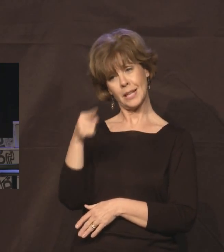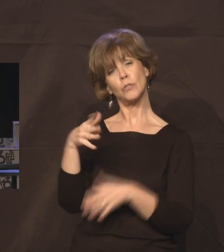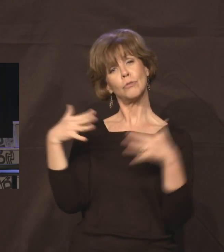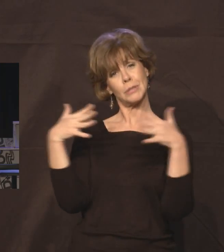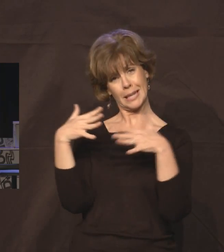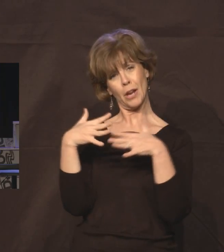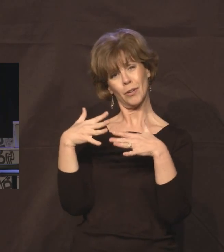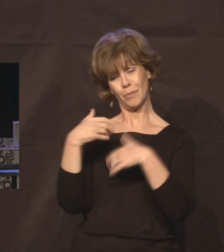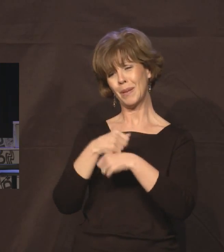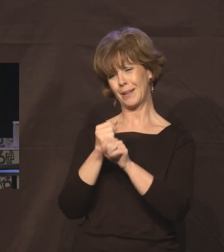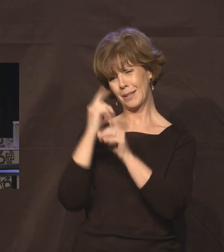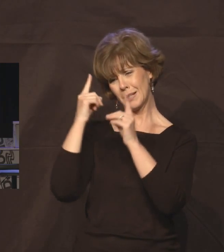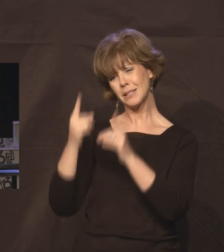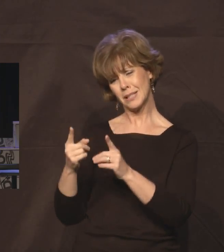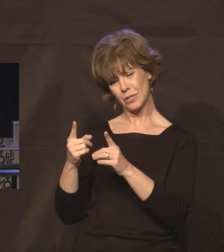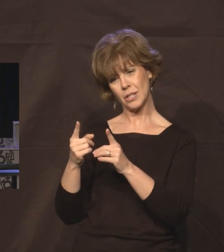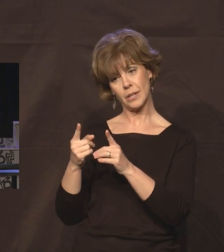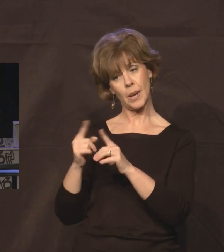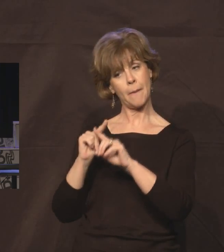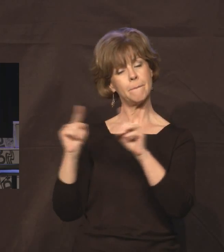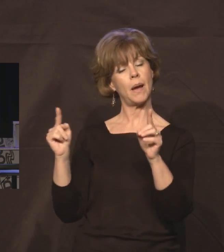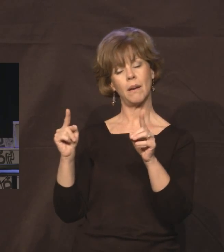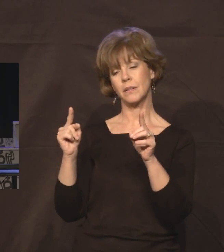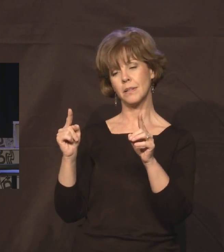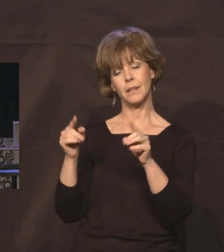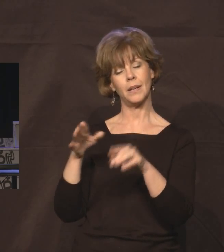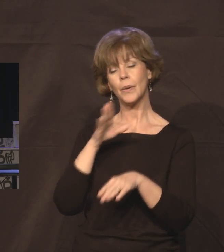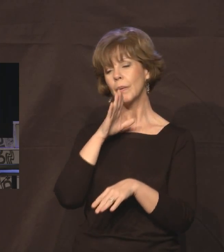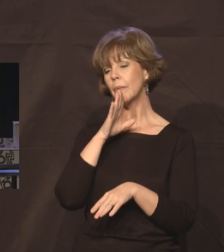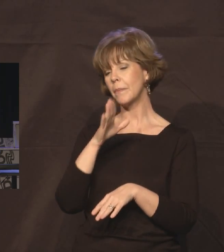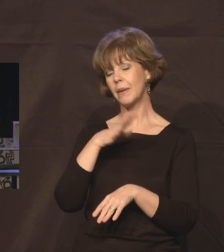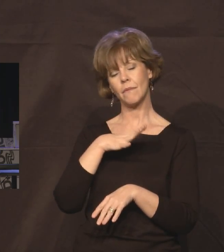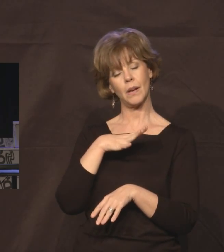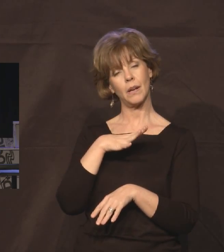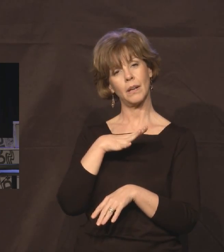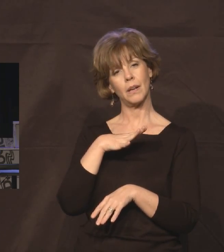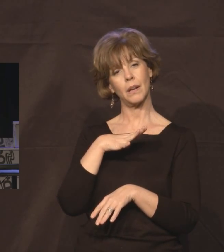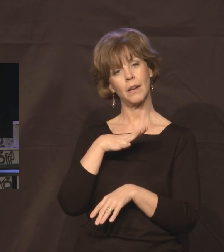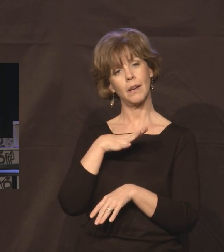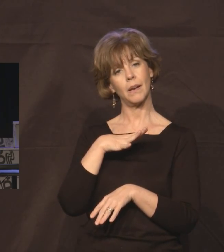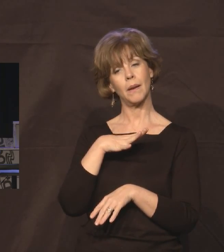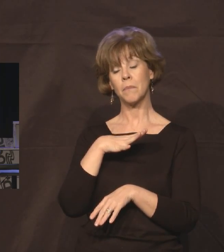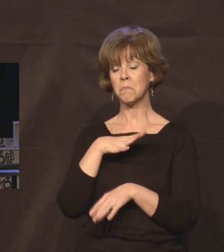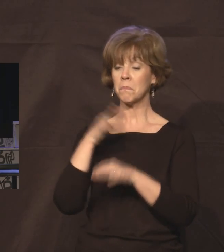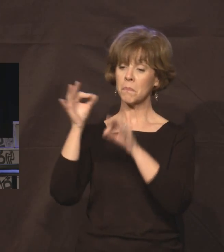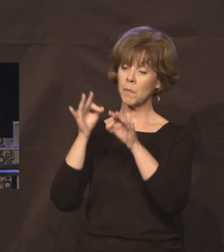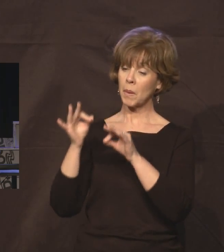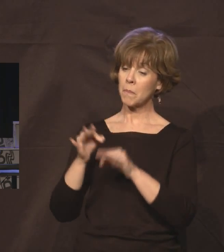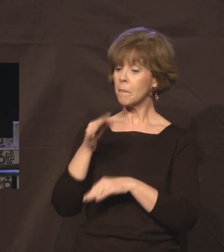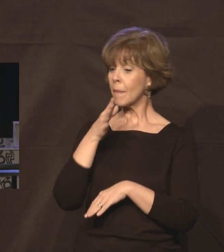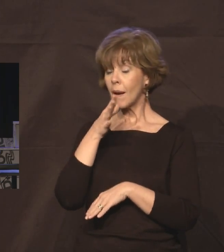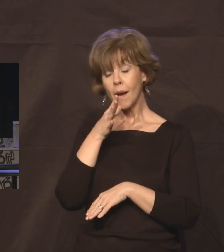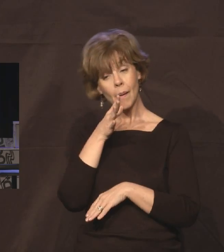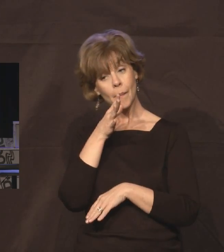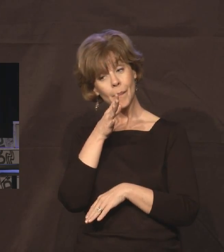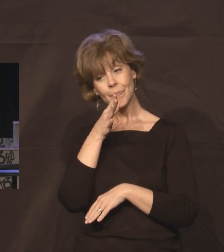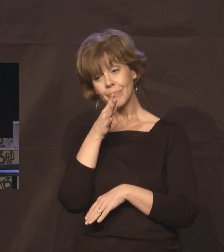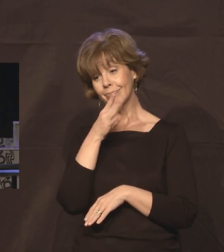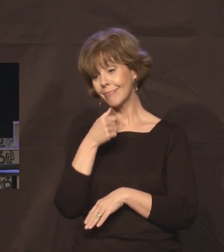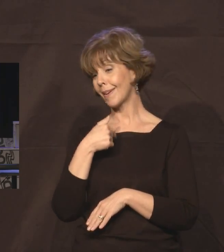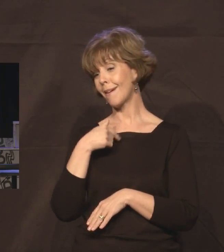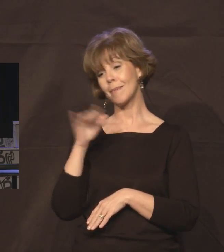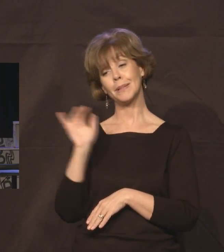of making the decision. But I'm telling you, it's going to be all right. In fact, I said to her, I said, Mom, like, believe it or not, I'm just like